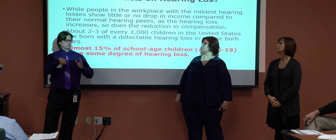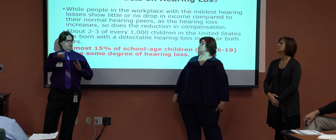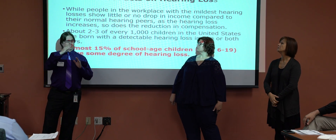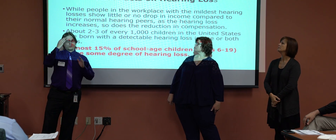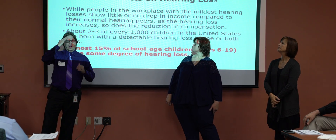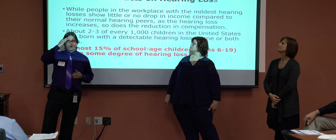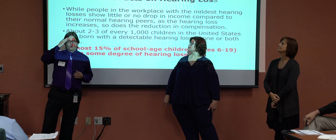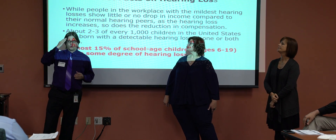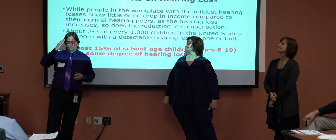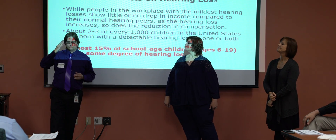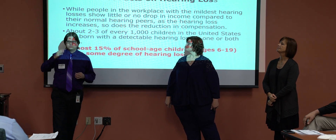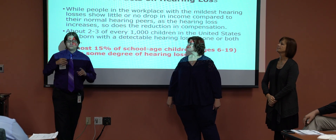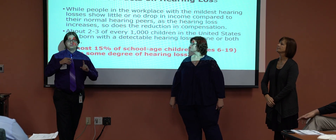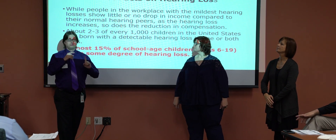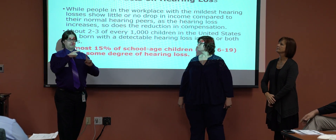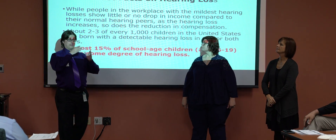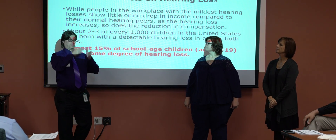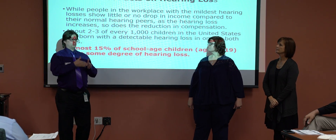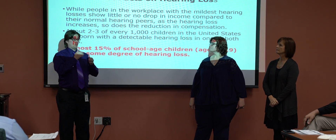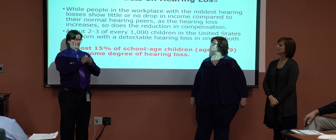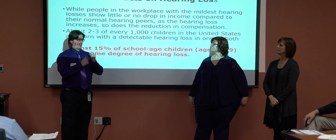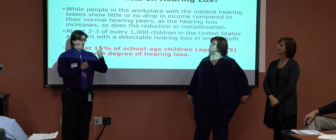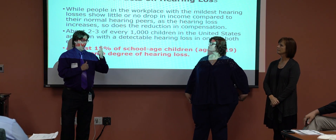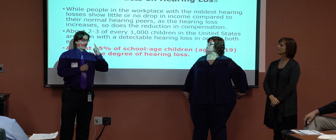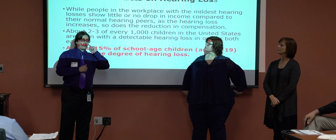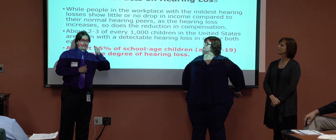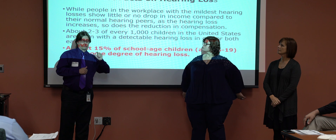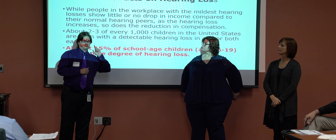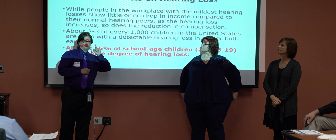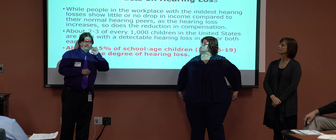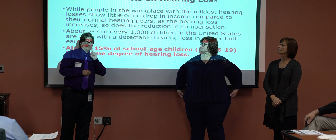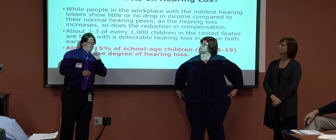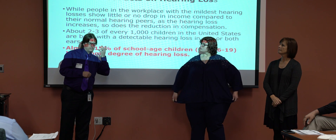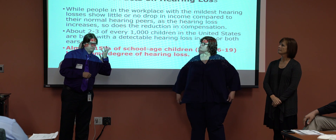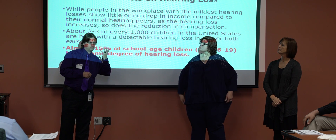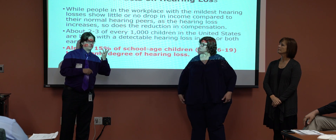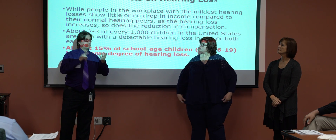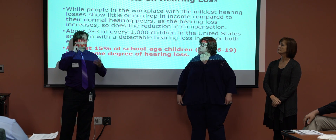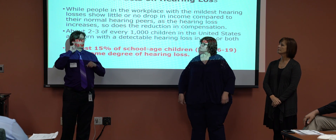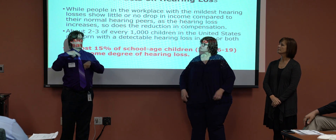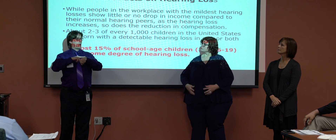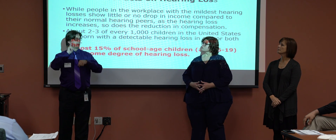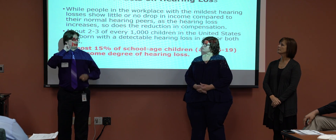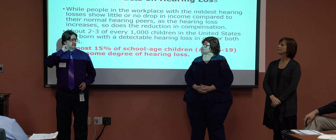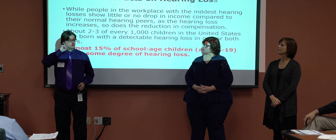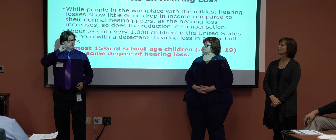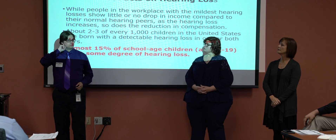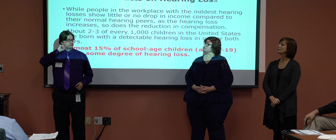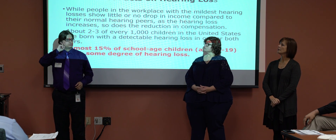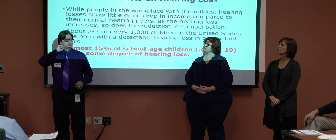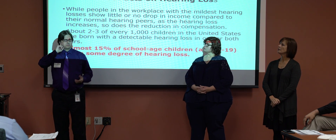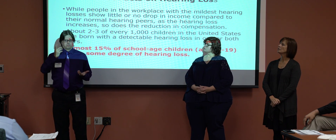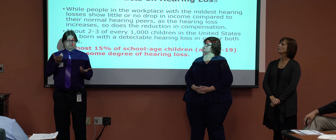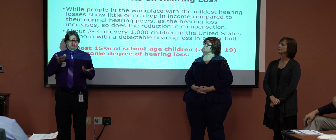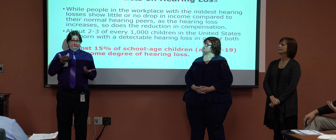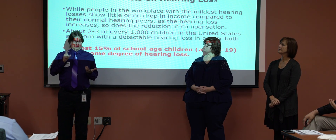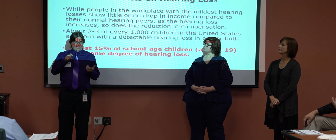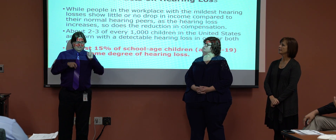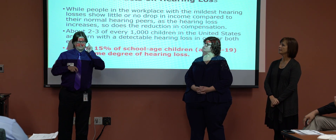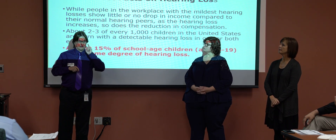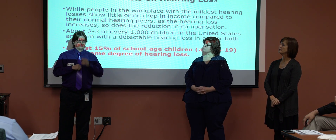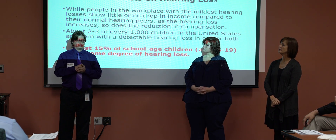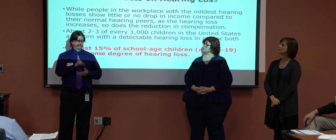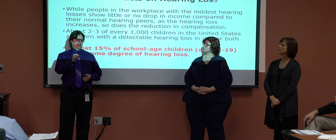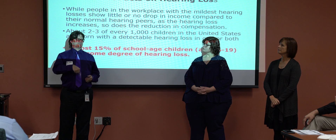Yeah, there's one other example that you may be aware of. A person who's hearing loss in one ear, but not in the